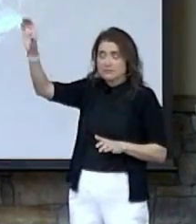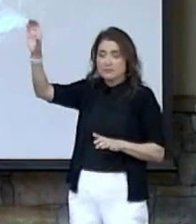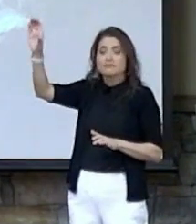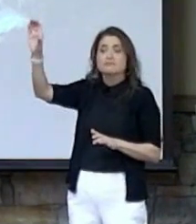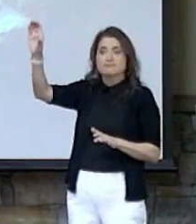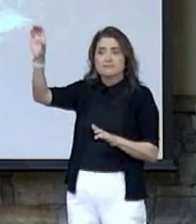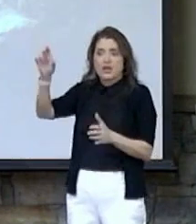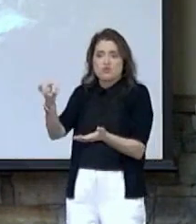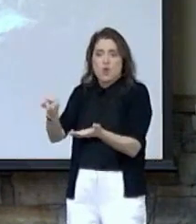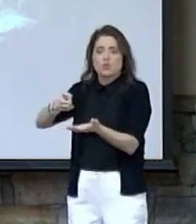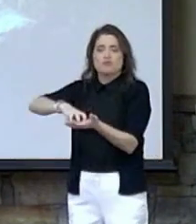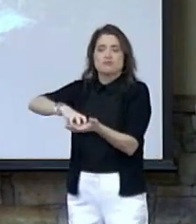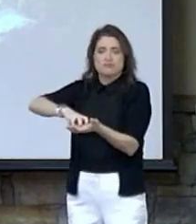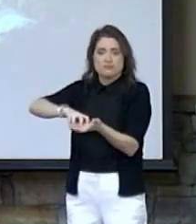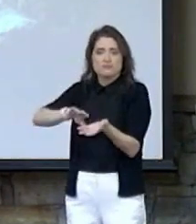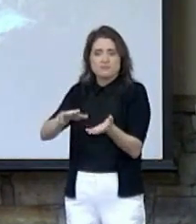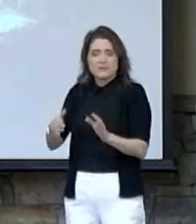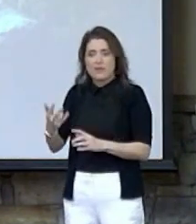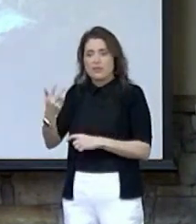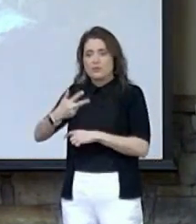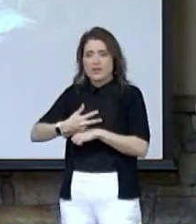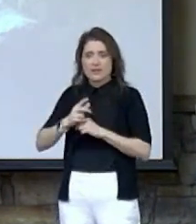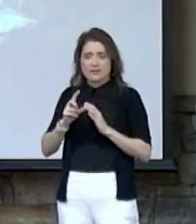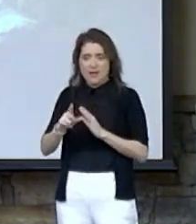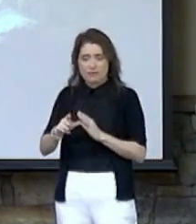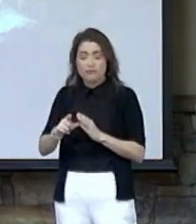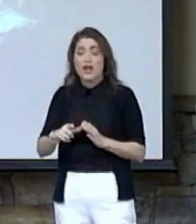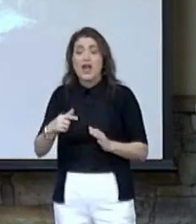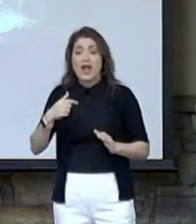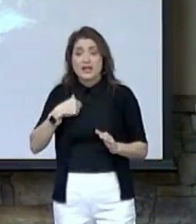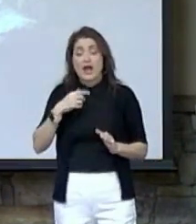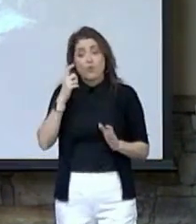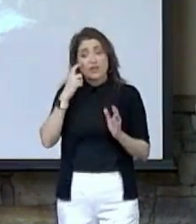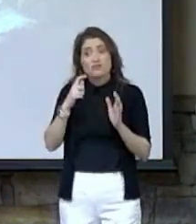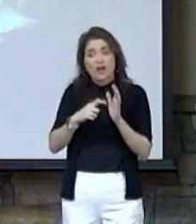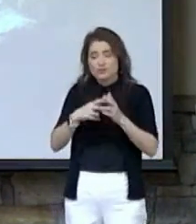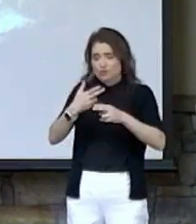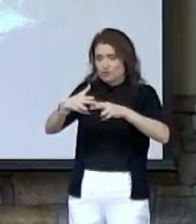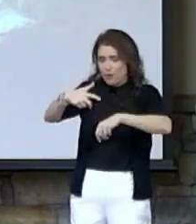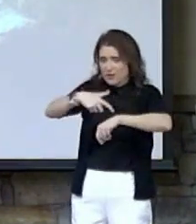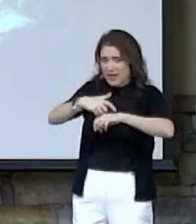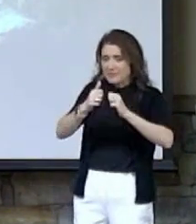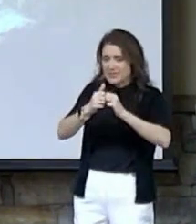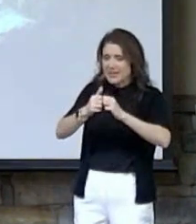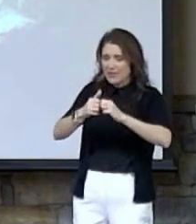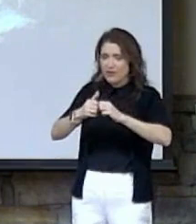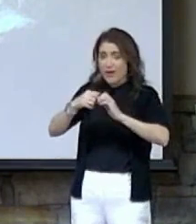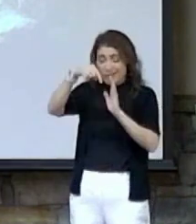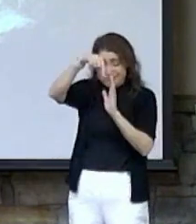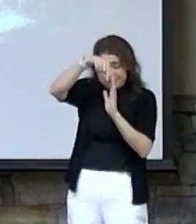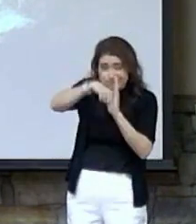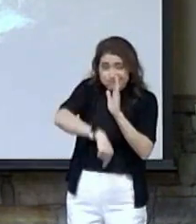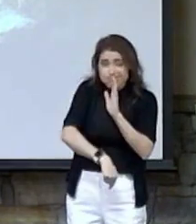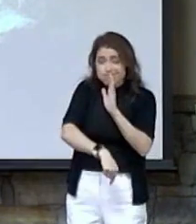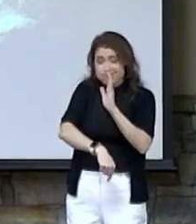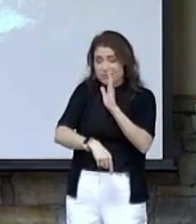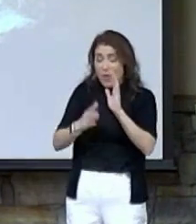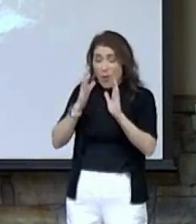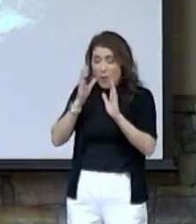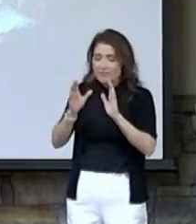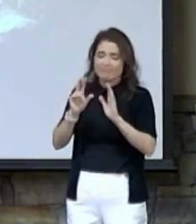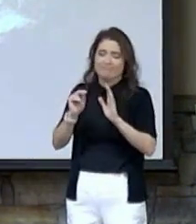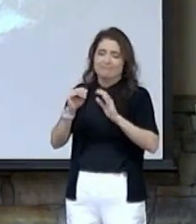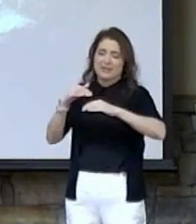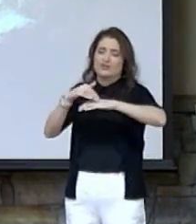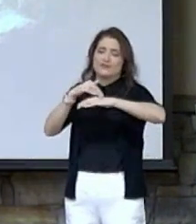dead 3 days later. And I'll acknowledge in the short time we have together, we will simply scratch the surface. But I hope it'll plant